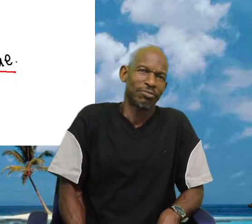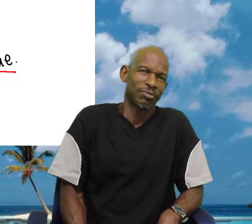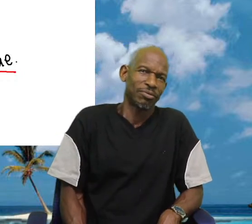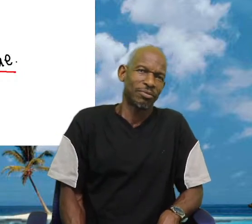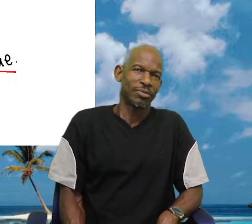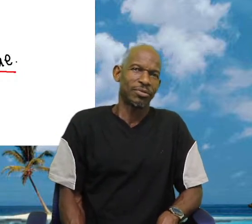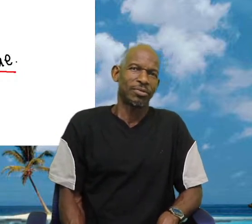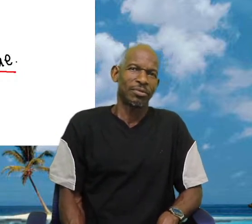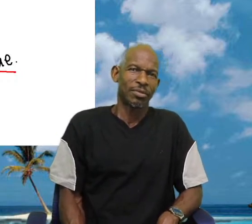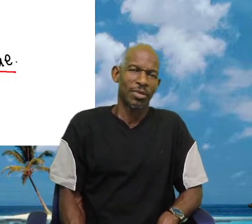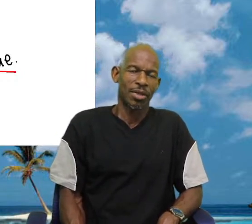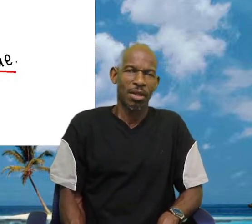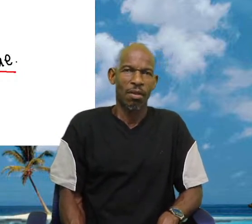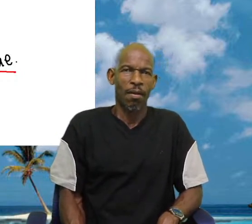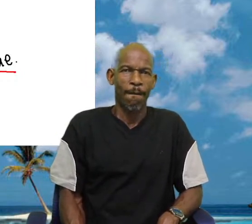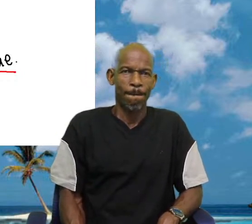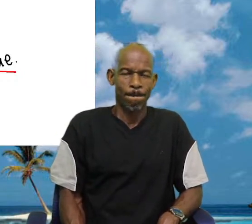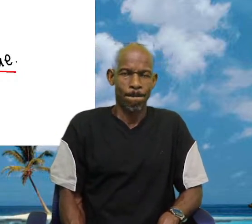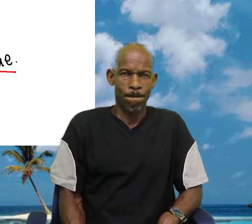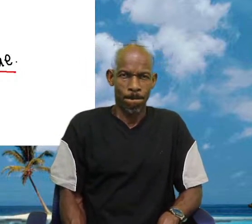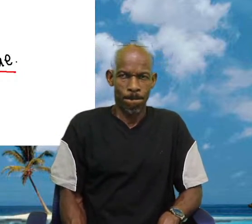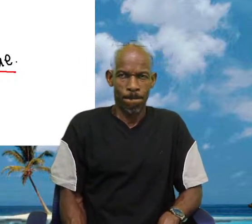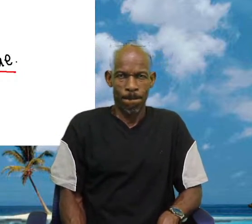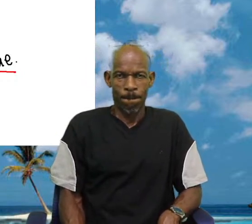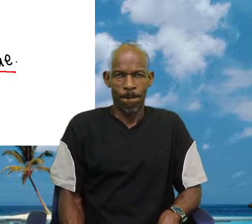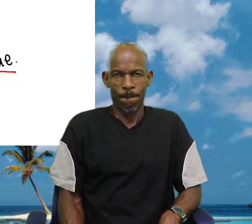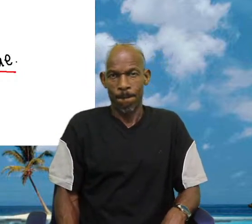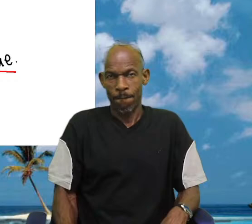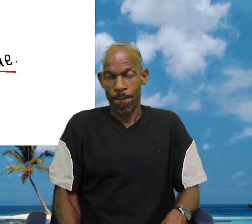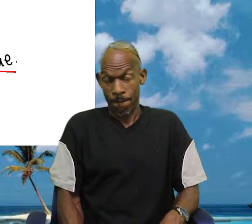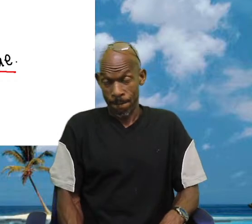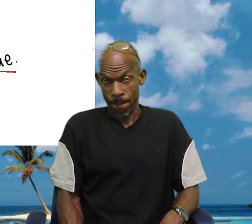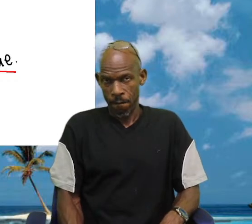what we're going to say, the shoe,